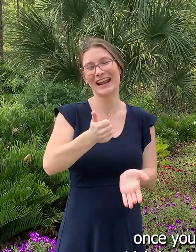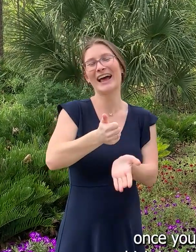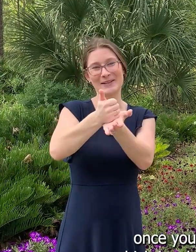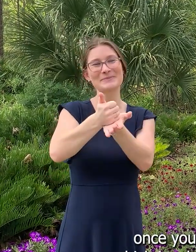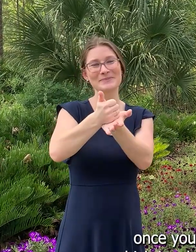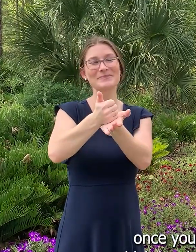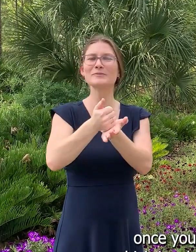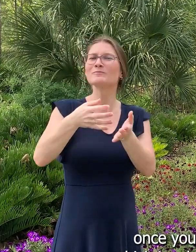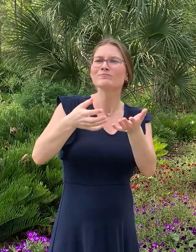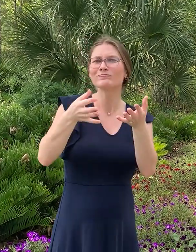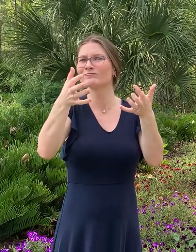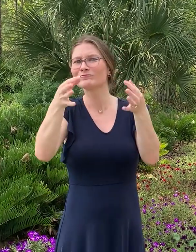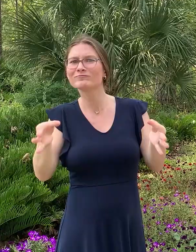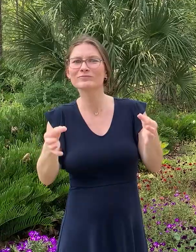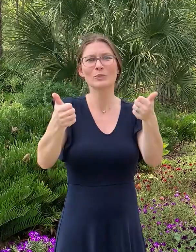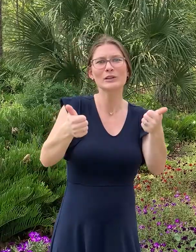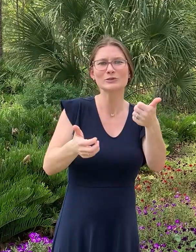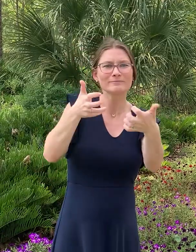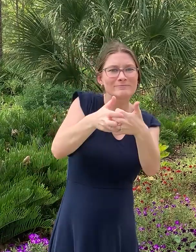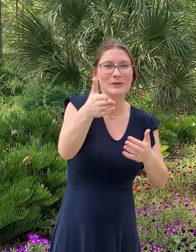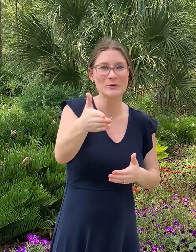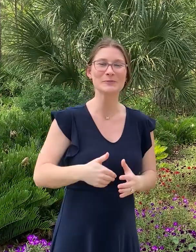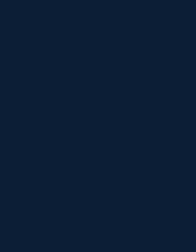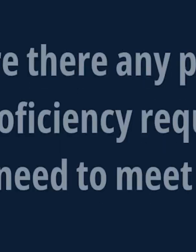decide which is a better match for you.